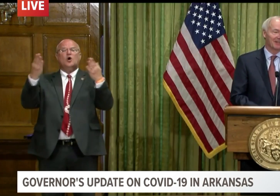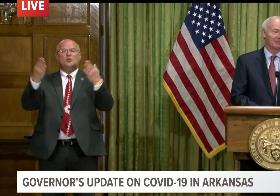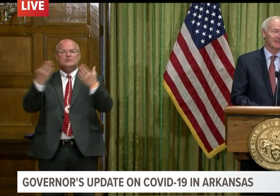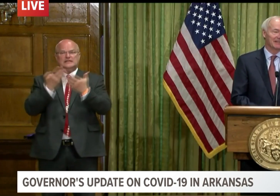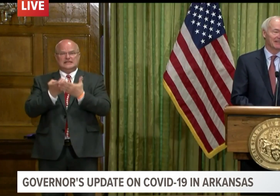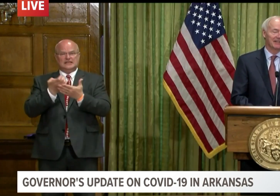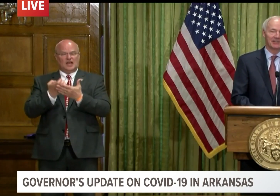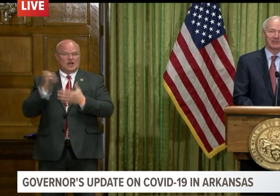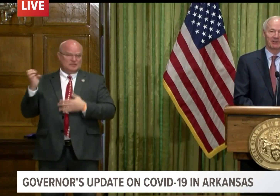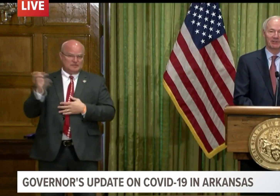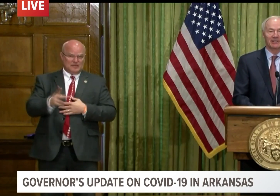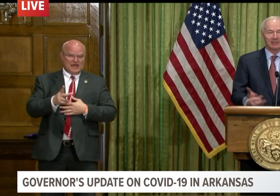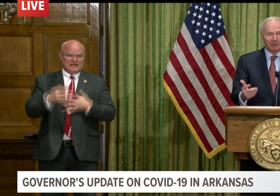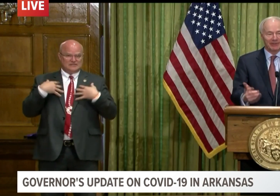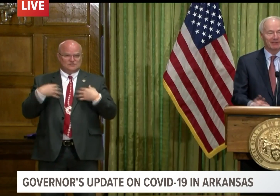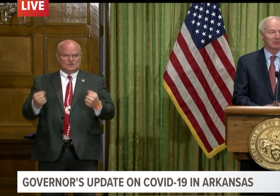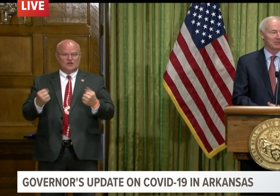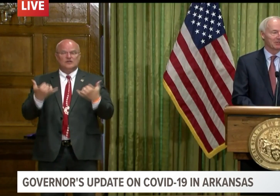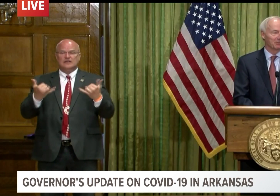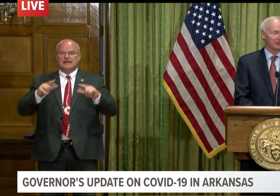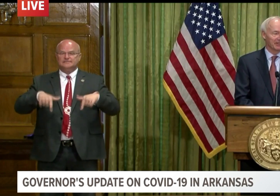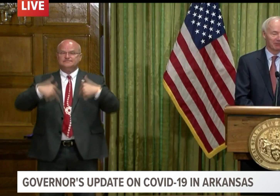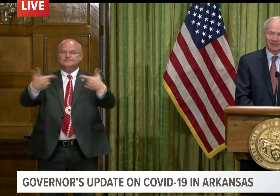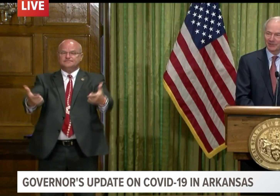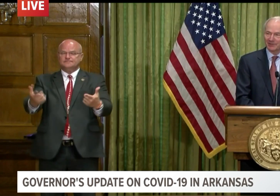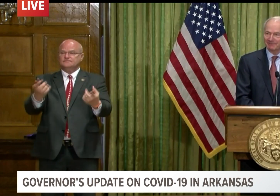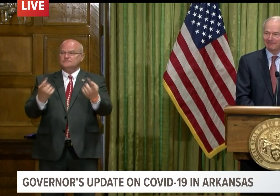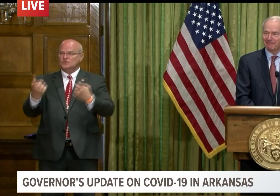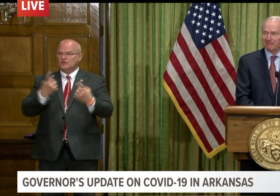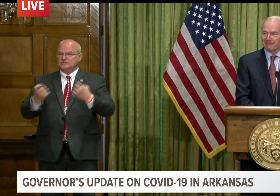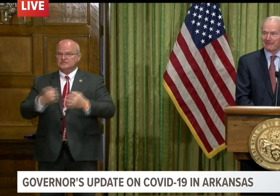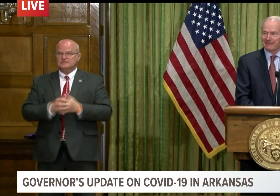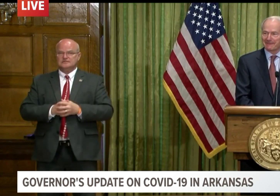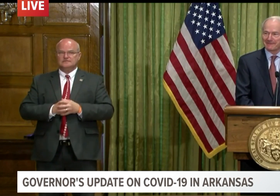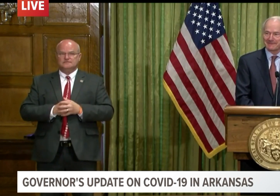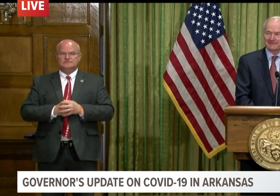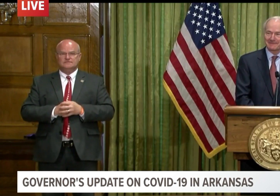our economy and getting it stronger. With that, we'll turn it over for any questions.